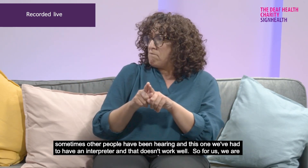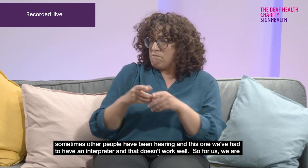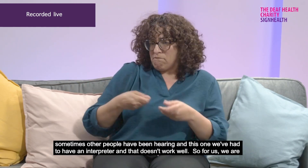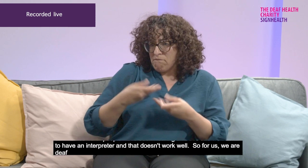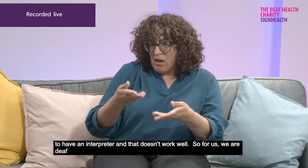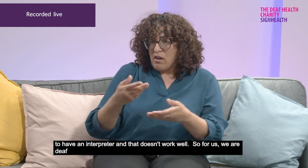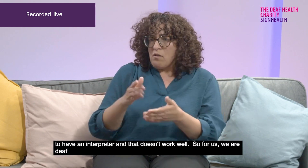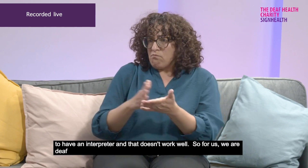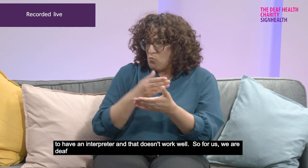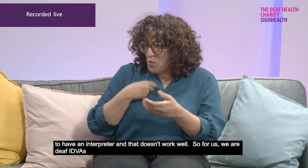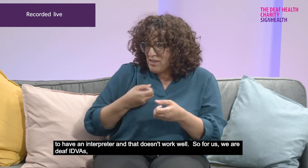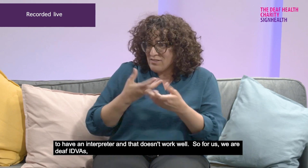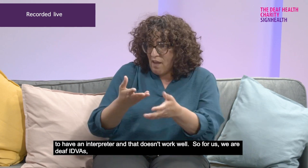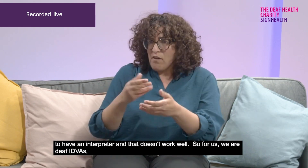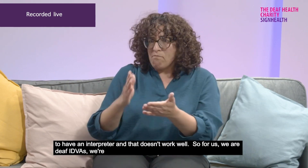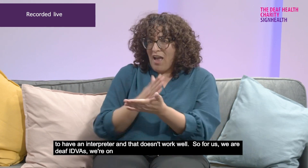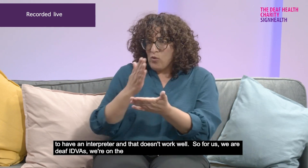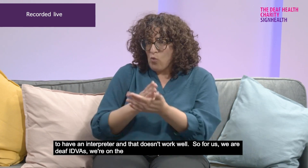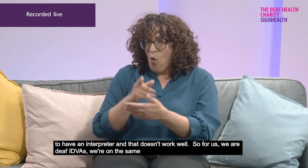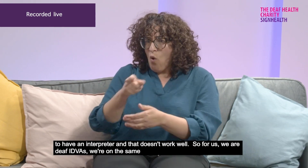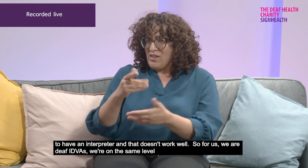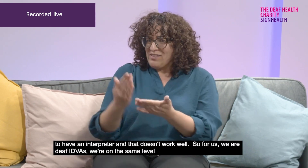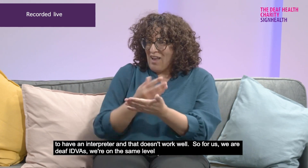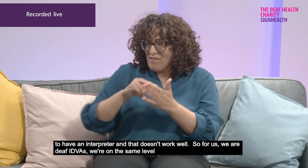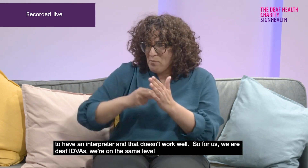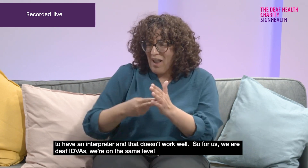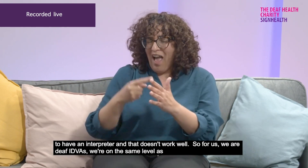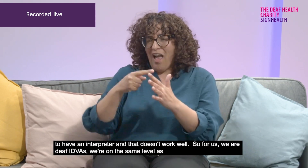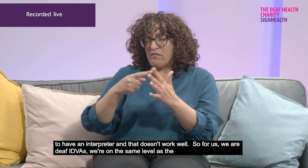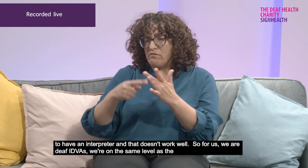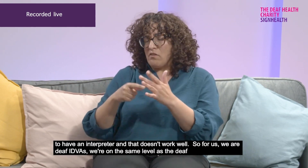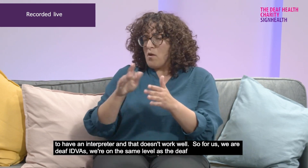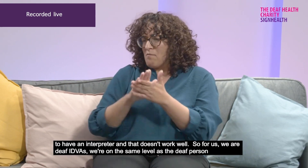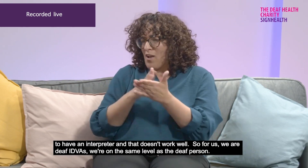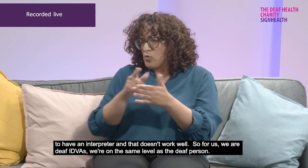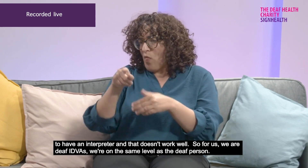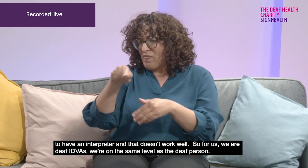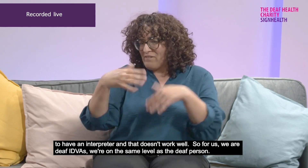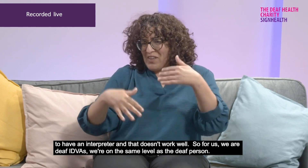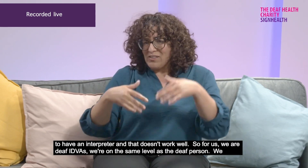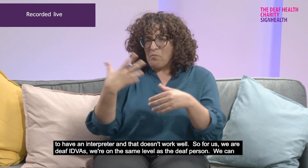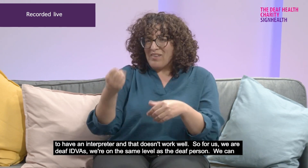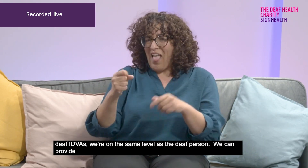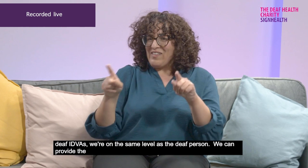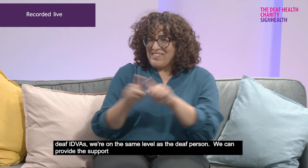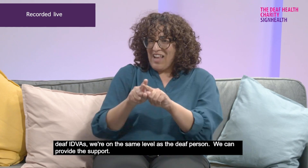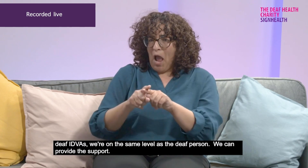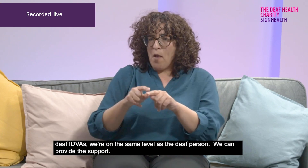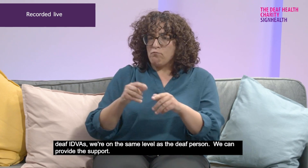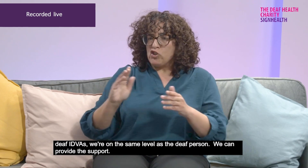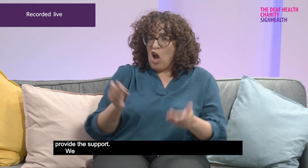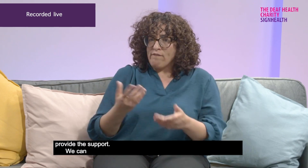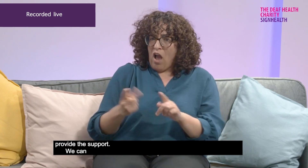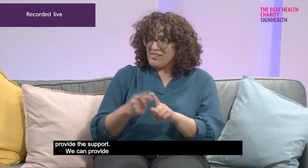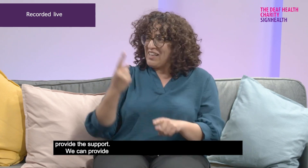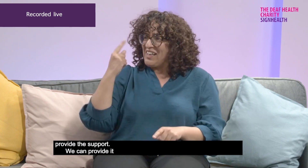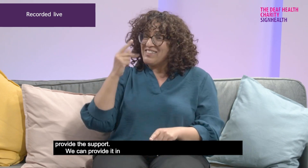we are deaf IDVAs. So that means we're on the same level as the deaf person. We can provide the support. We